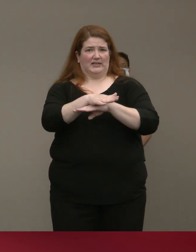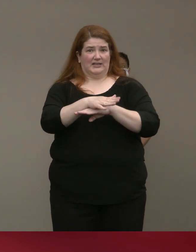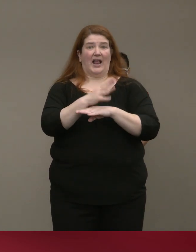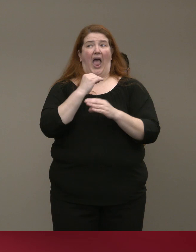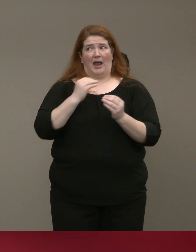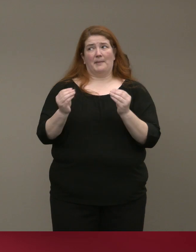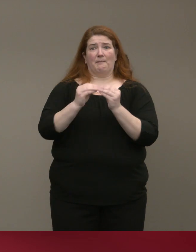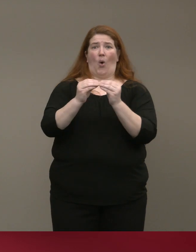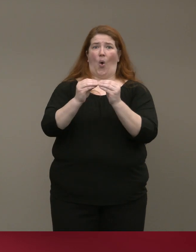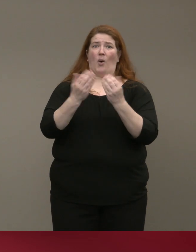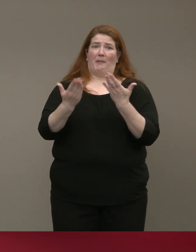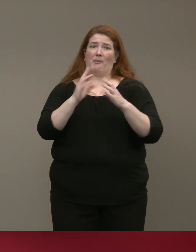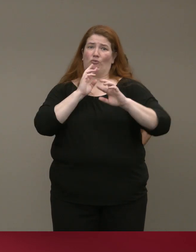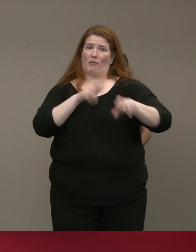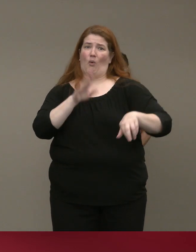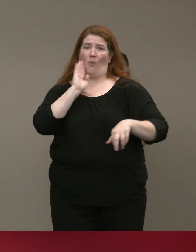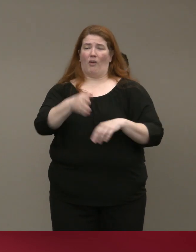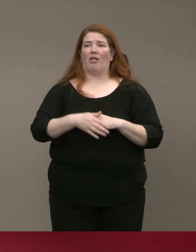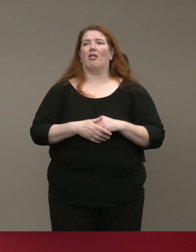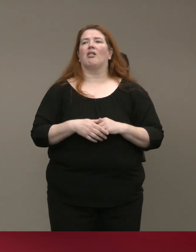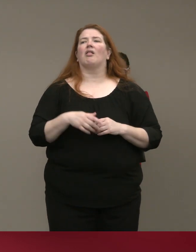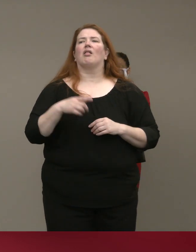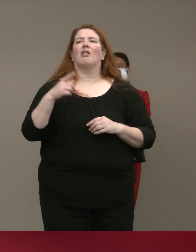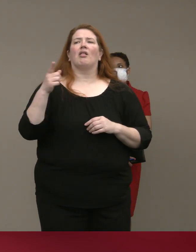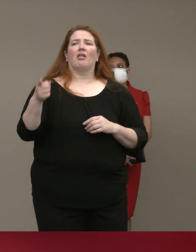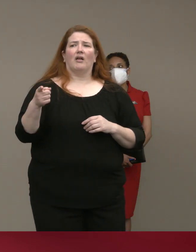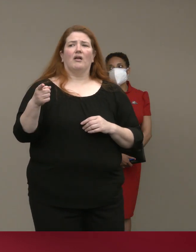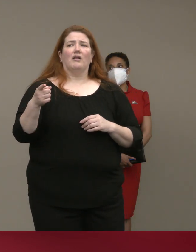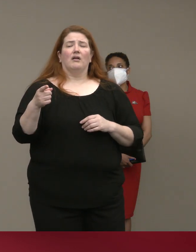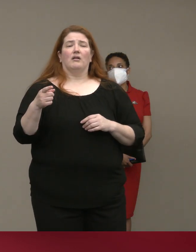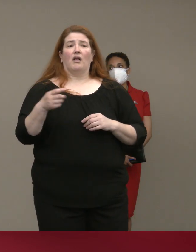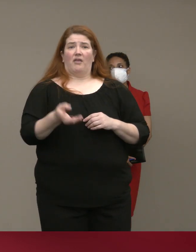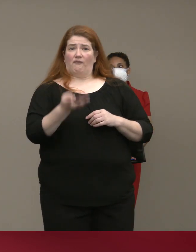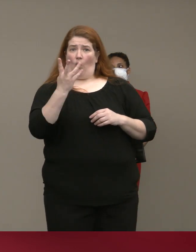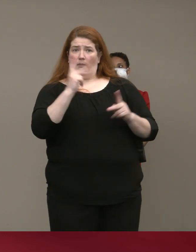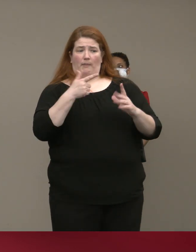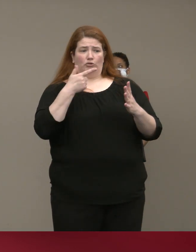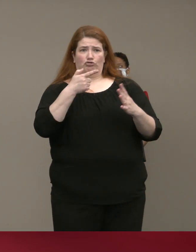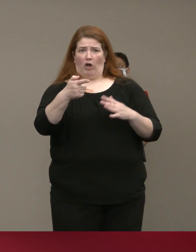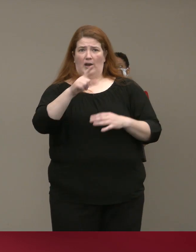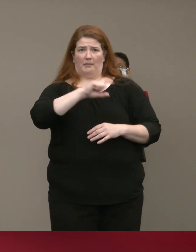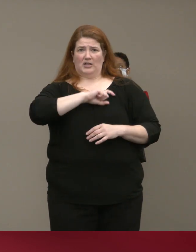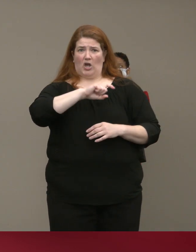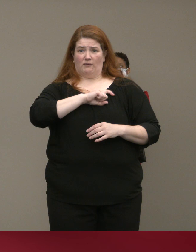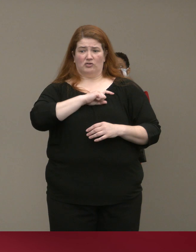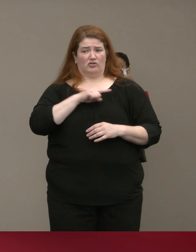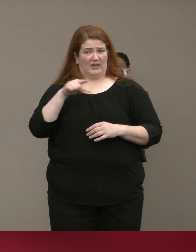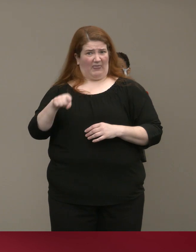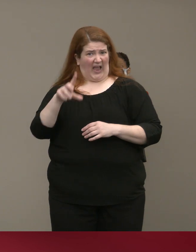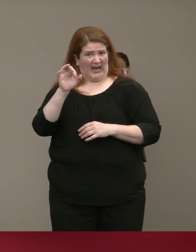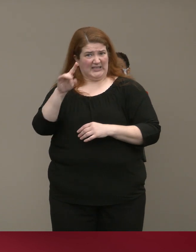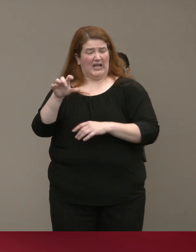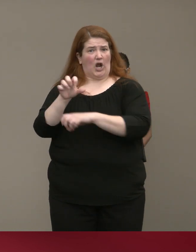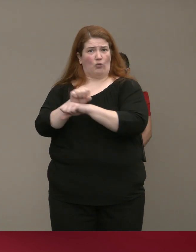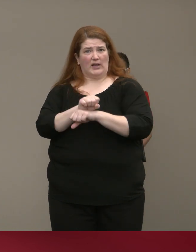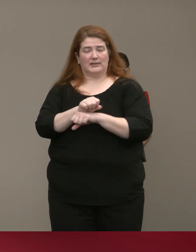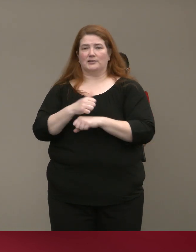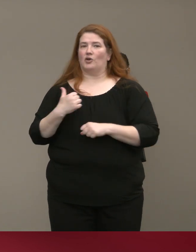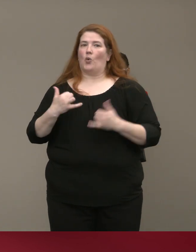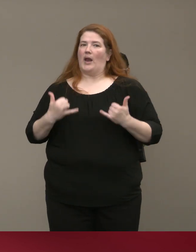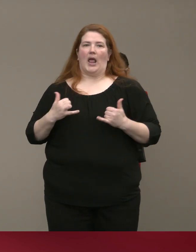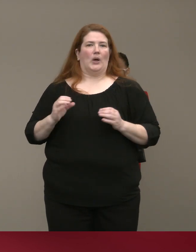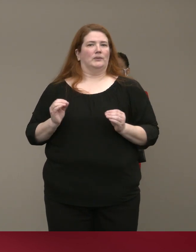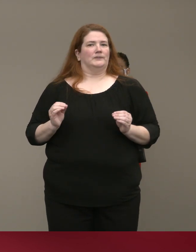of the arrests for the people who shot the 4 officers? Do we know that at this point? Yeah, so right now, we have not taken anybody in